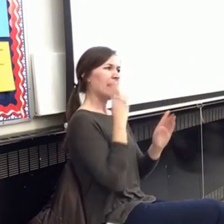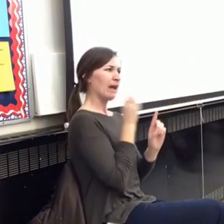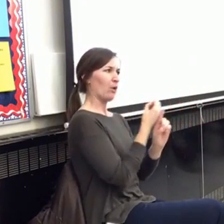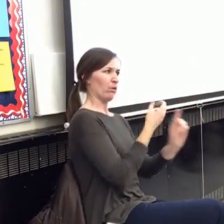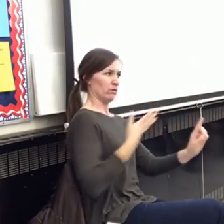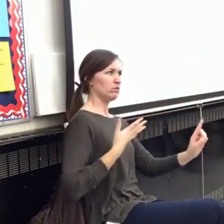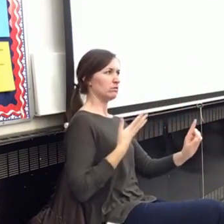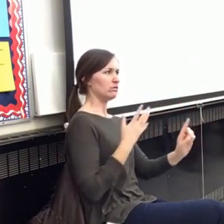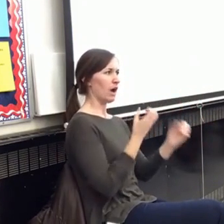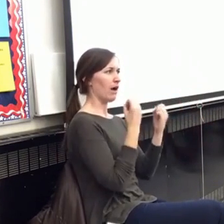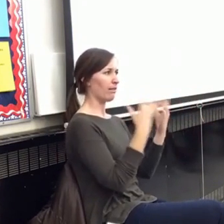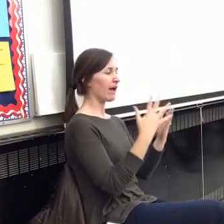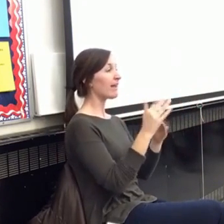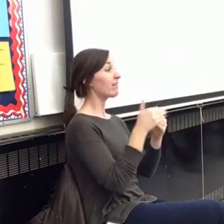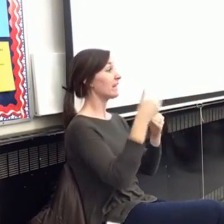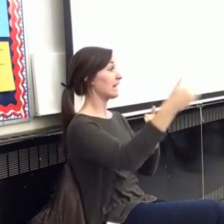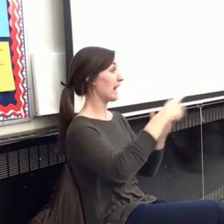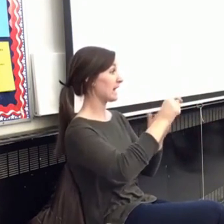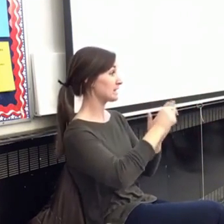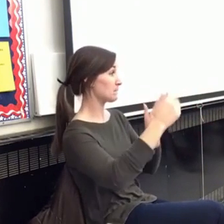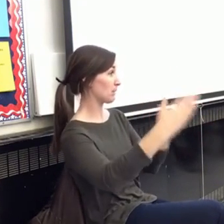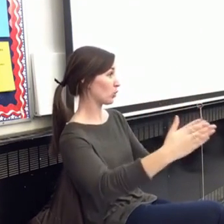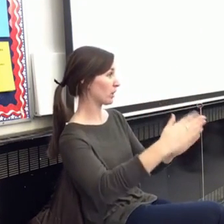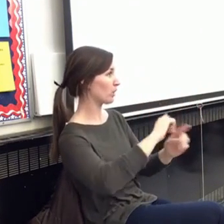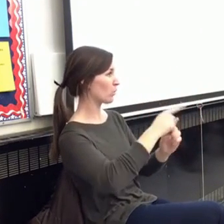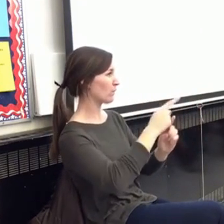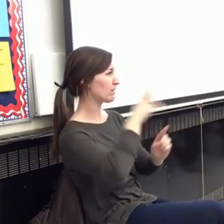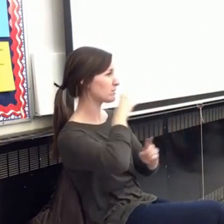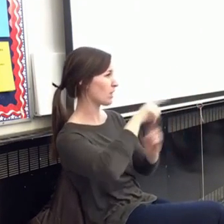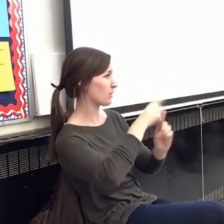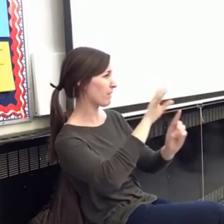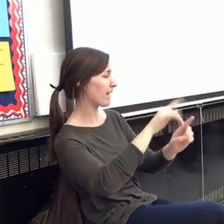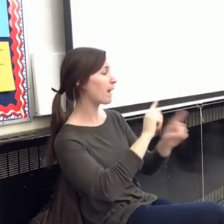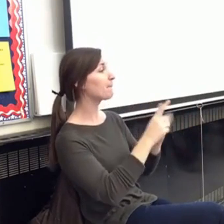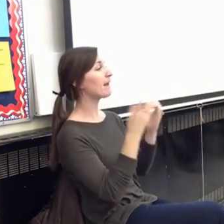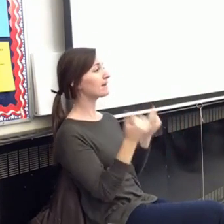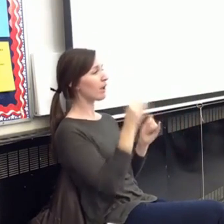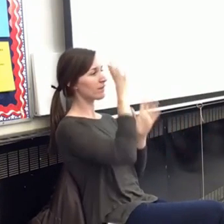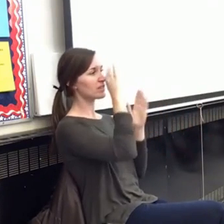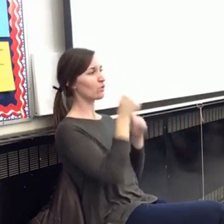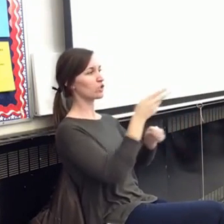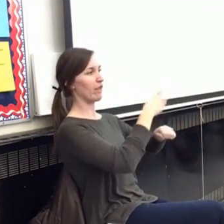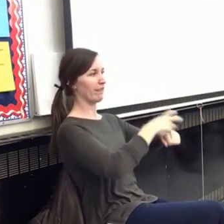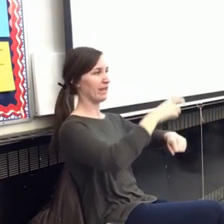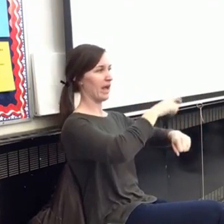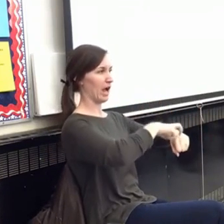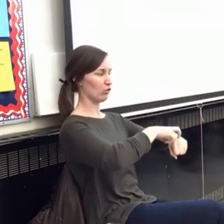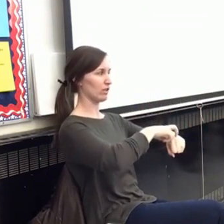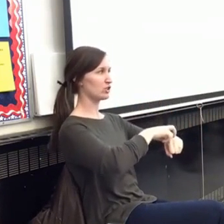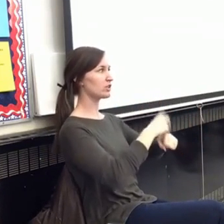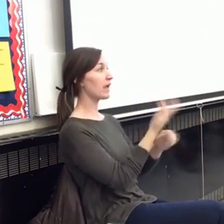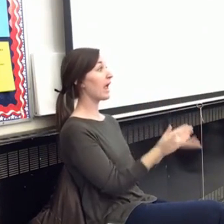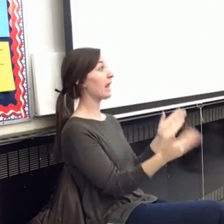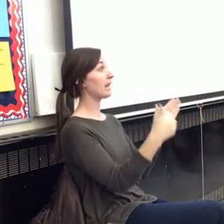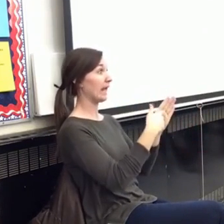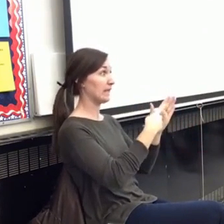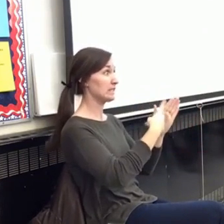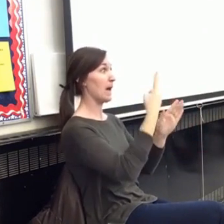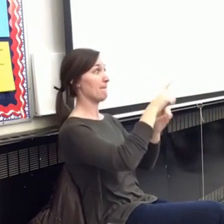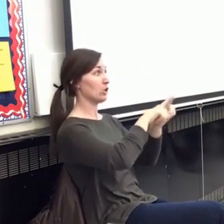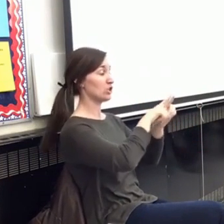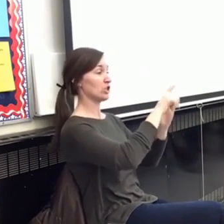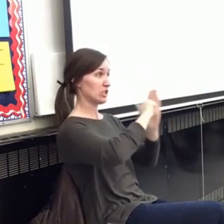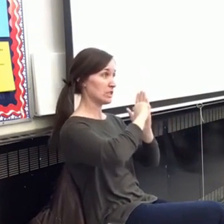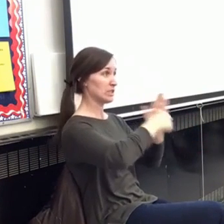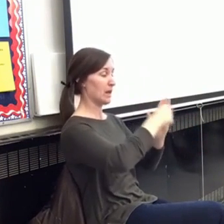next period as well when we talk about the Transcontinental Railroad. But let's go to the Irish. And this is going to be, again, double star,